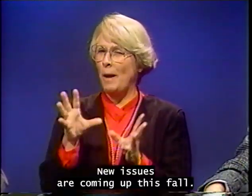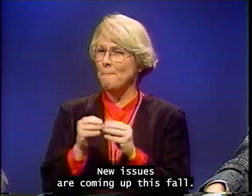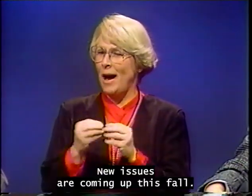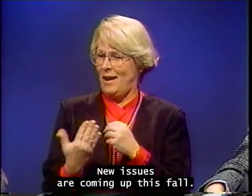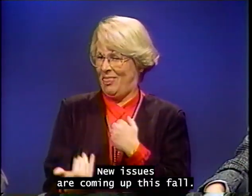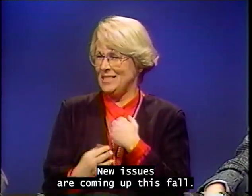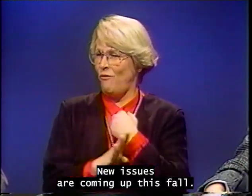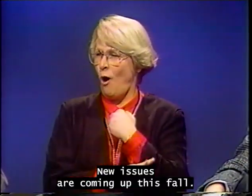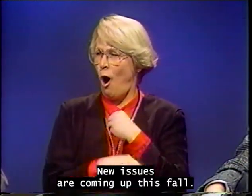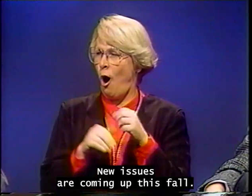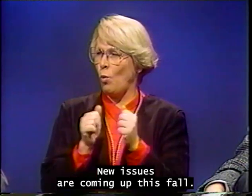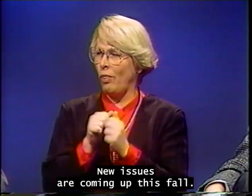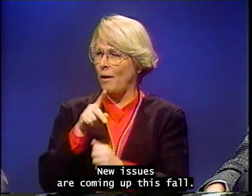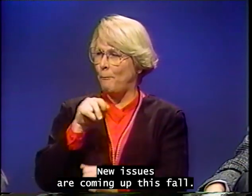New issues are coming up this fall.